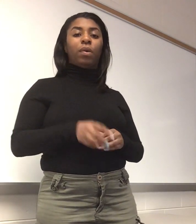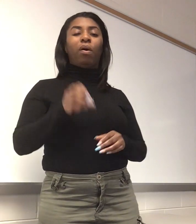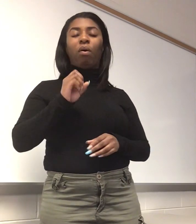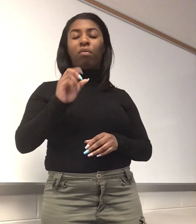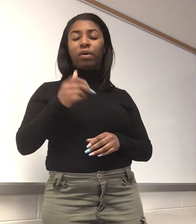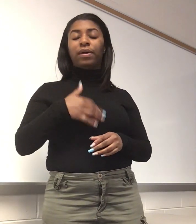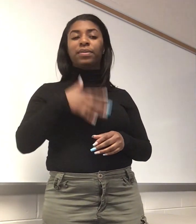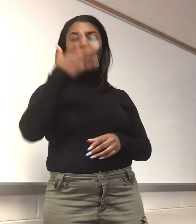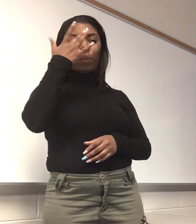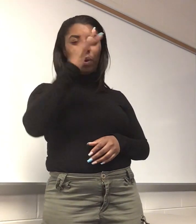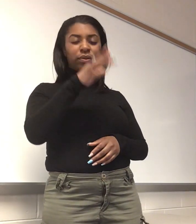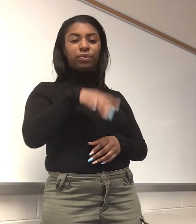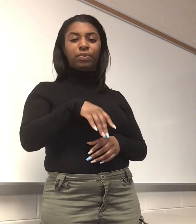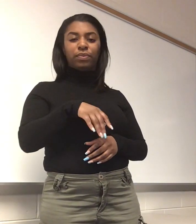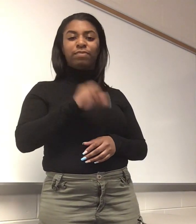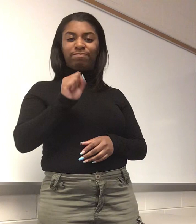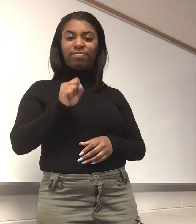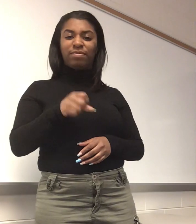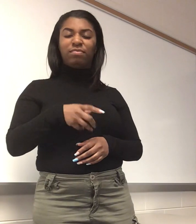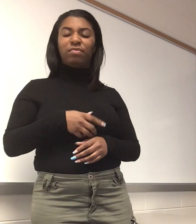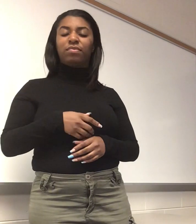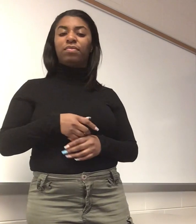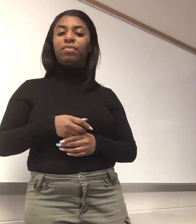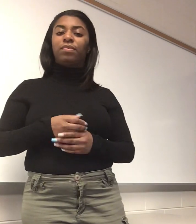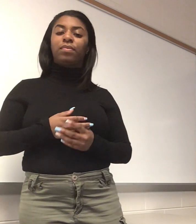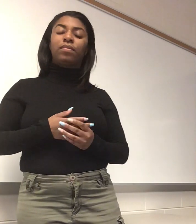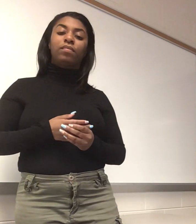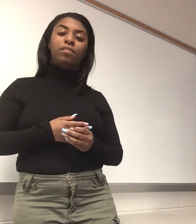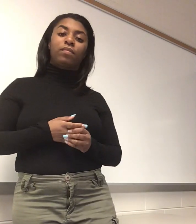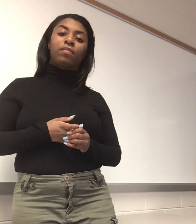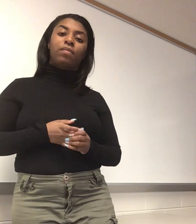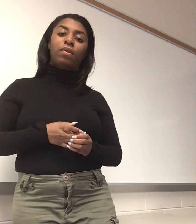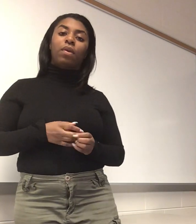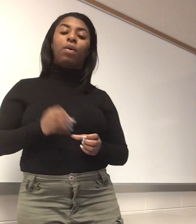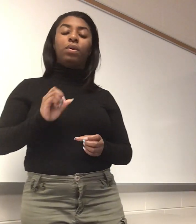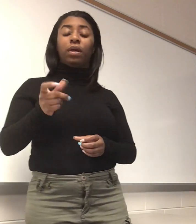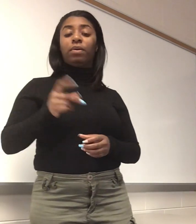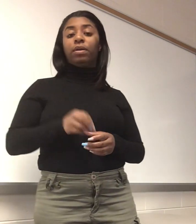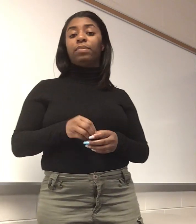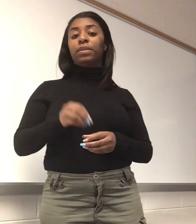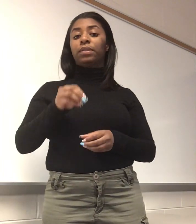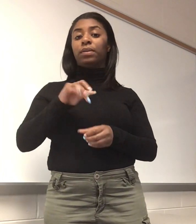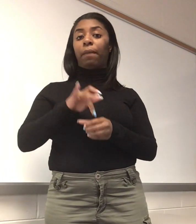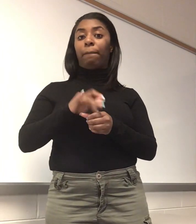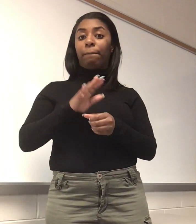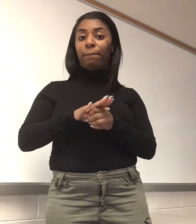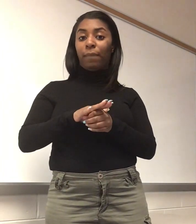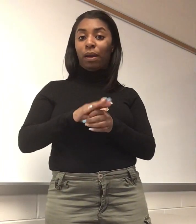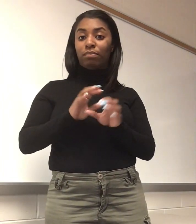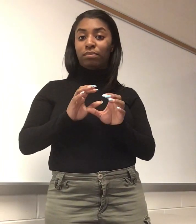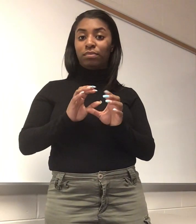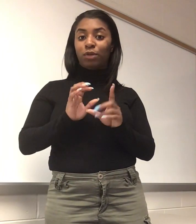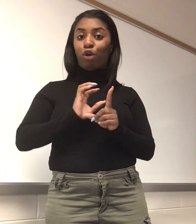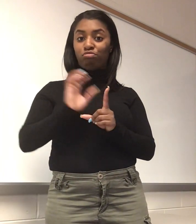pop culture. Is there anything else you wanted to say about literature before we move to pop culture? Andrew? I don't know about this one,